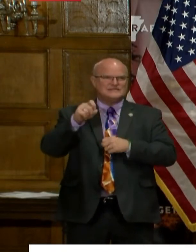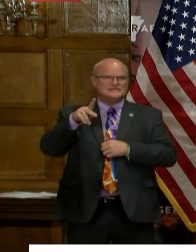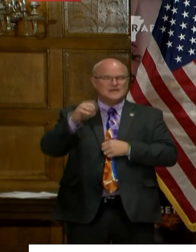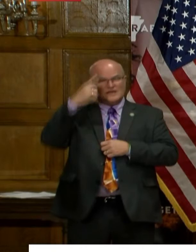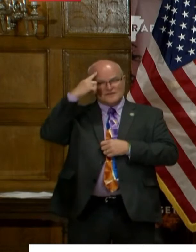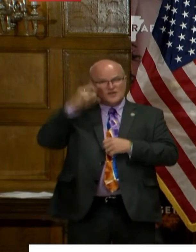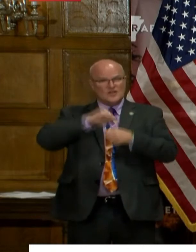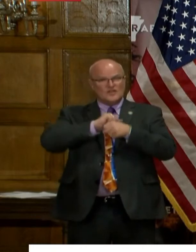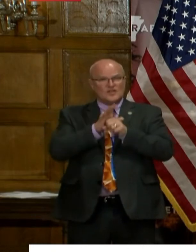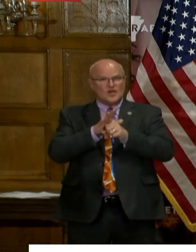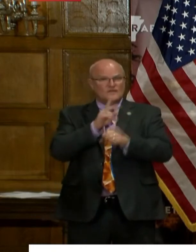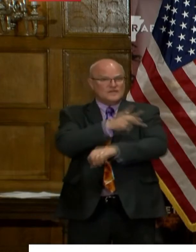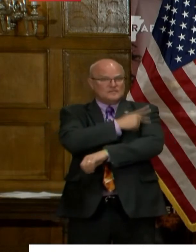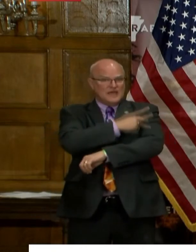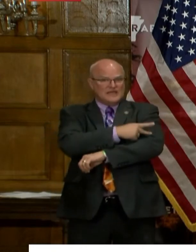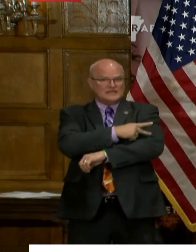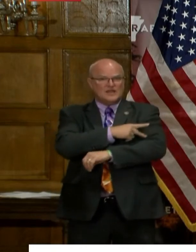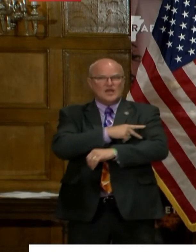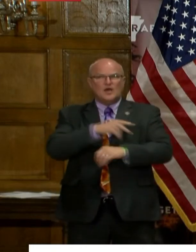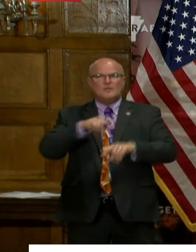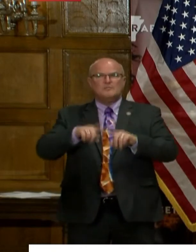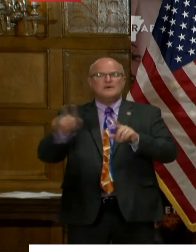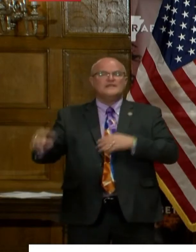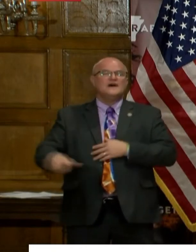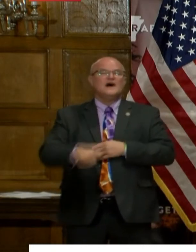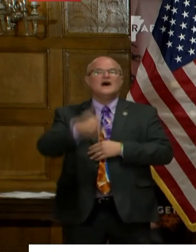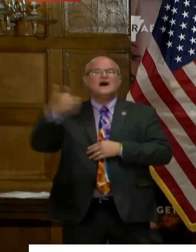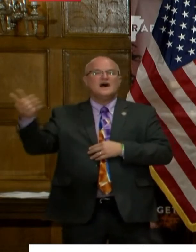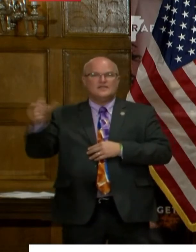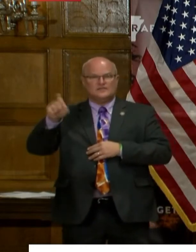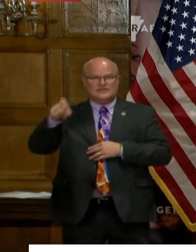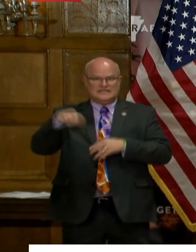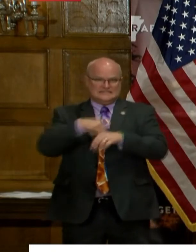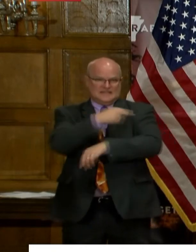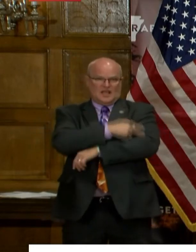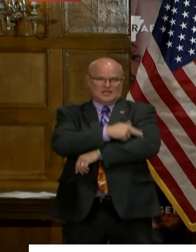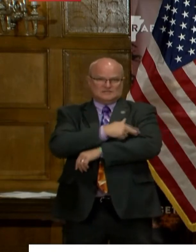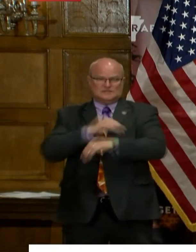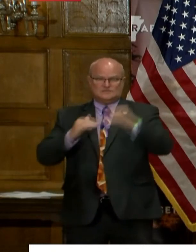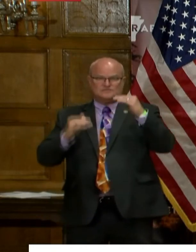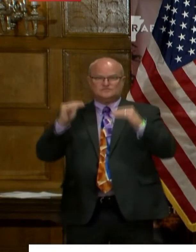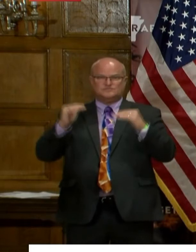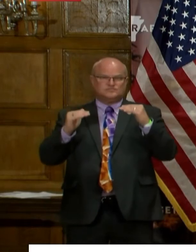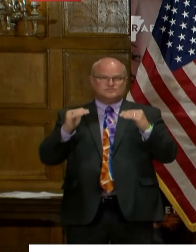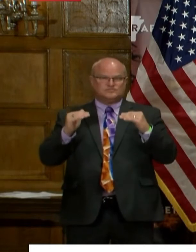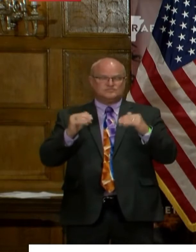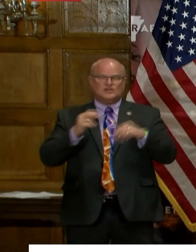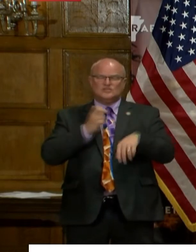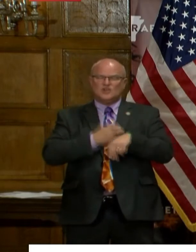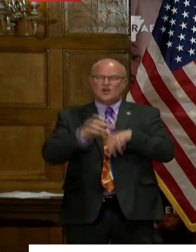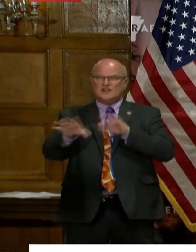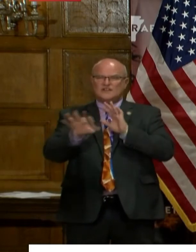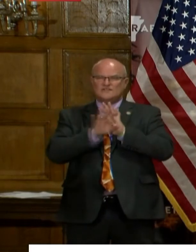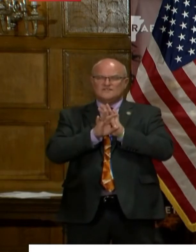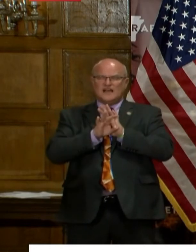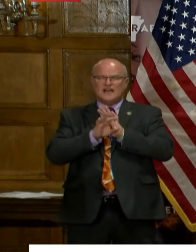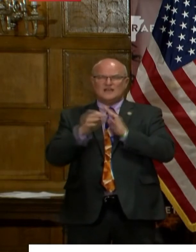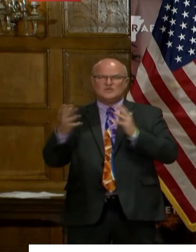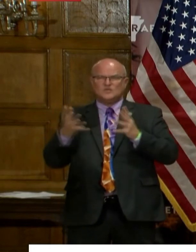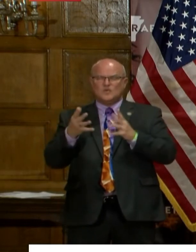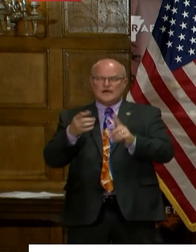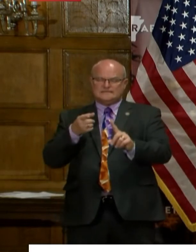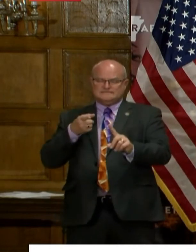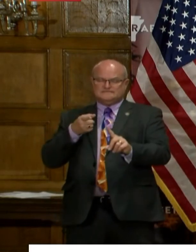our COVID patients, but they're balancing it with all the other needs that they have. And so it's hard to find exactly what the trigger